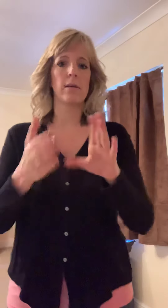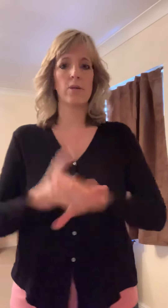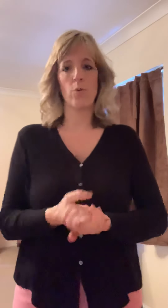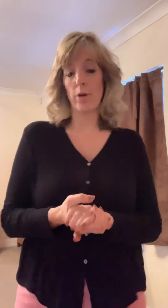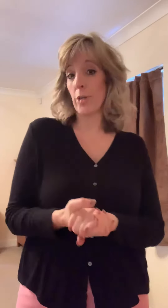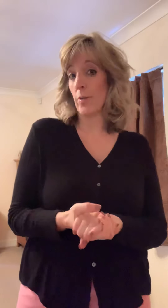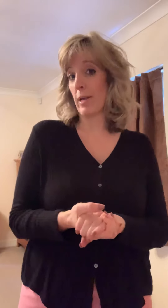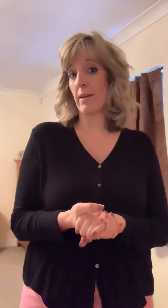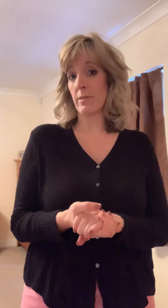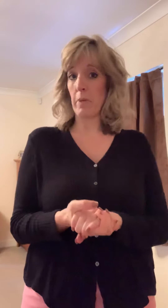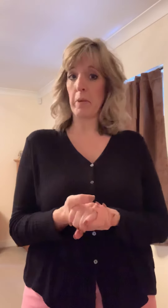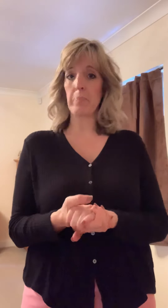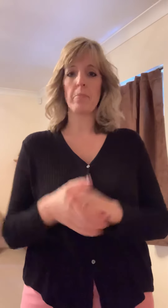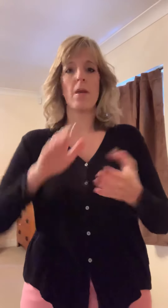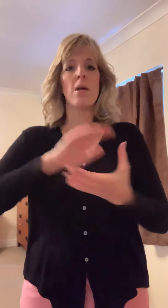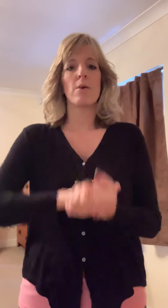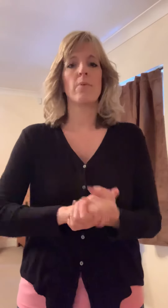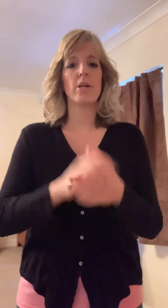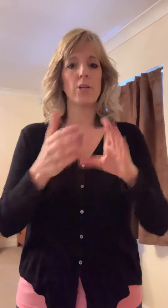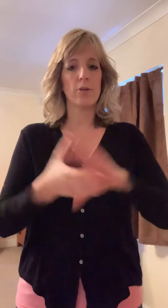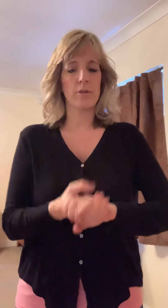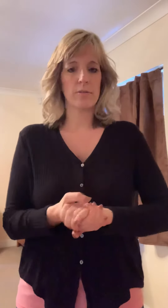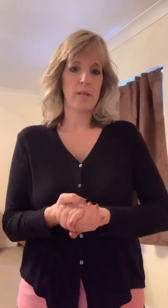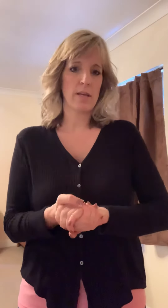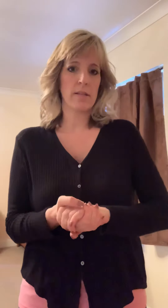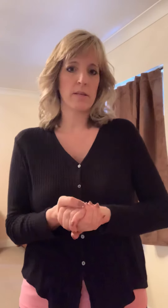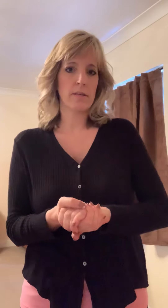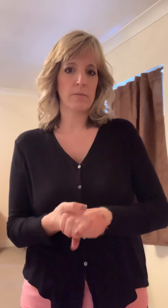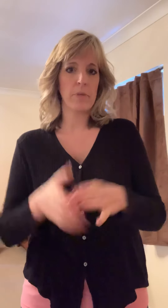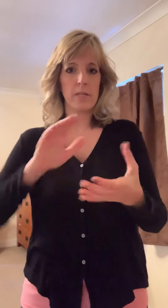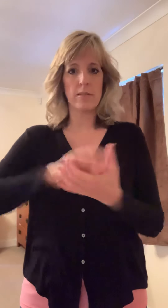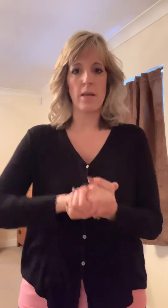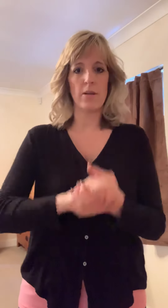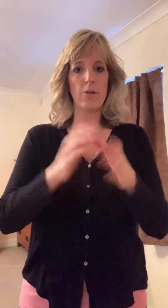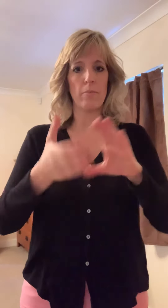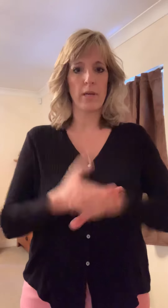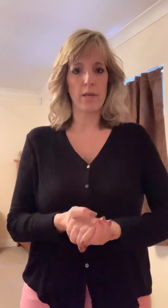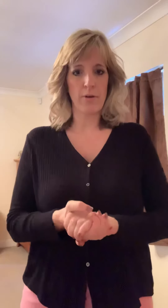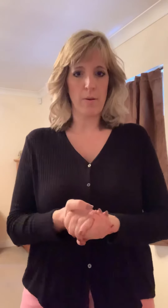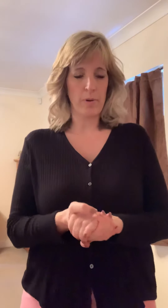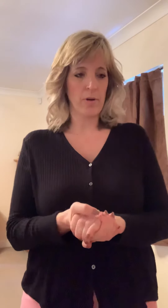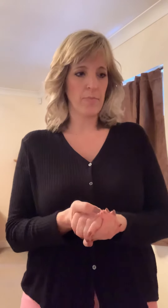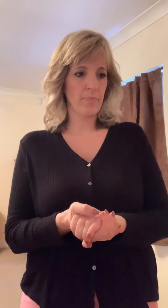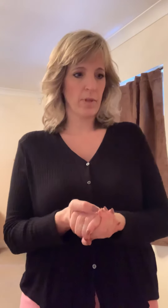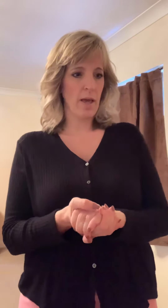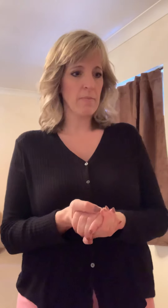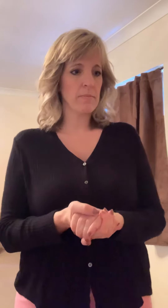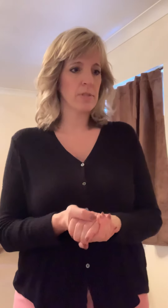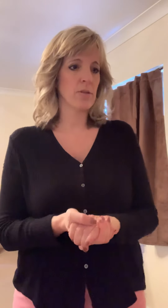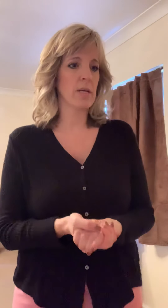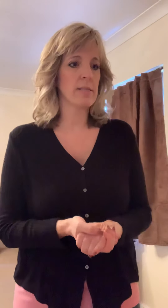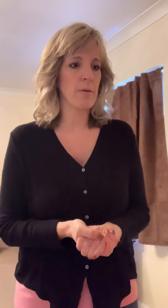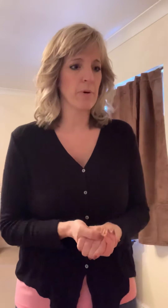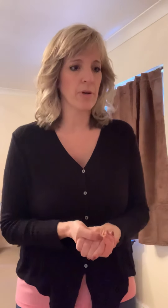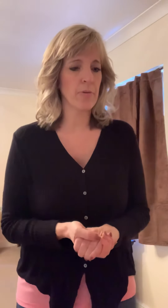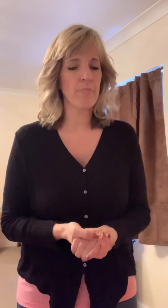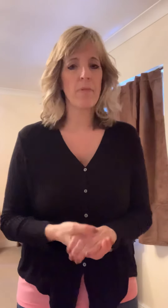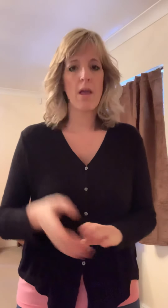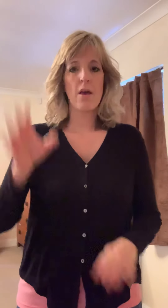or you, I guess, maybe, when you're taking the meat and you're making your hamburger, okay? So that's hamburger.